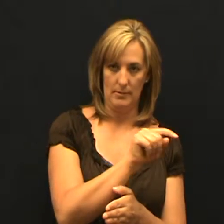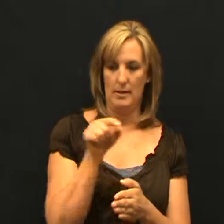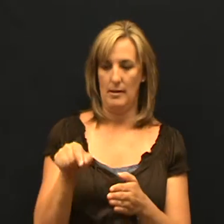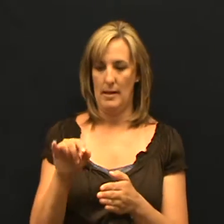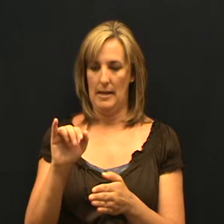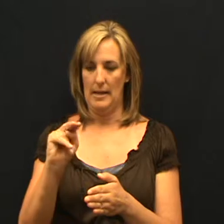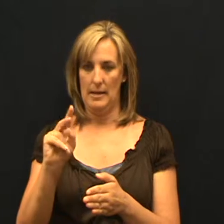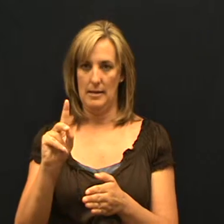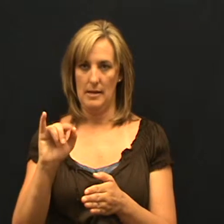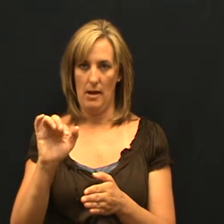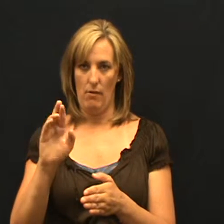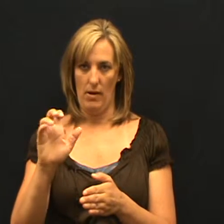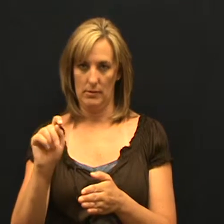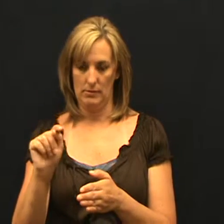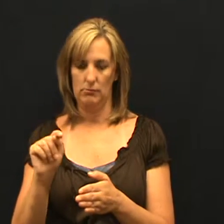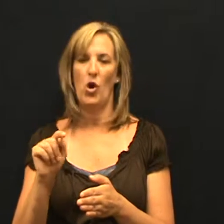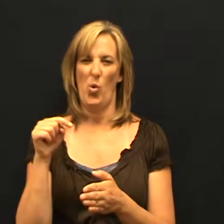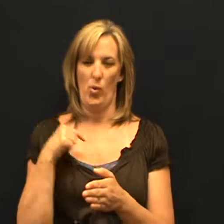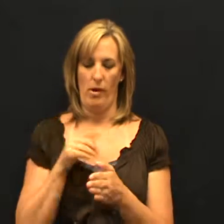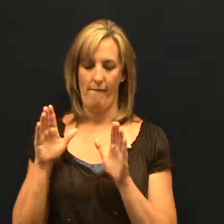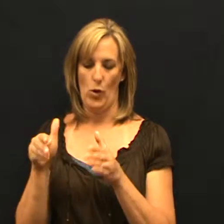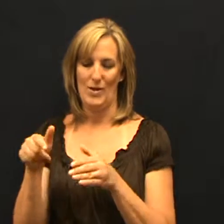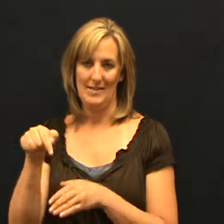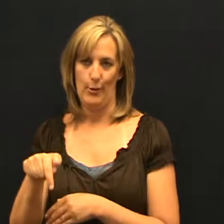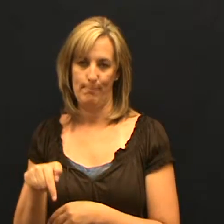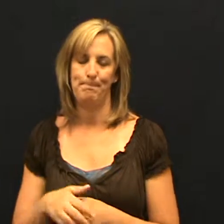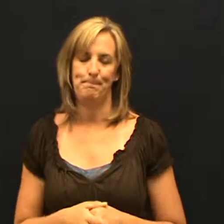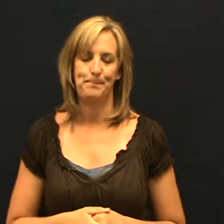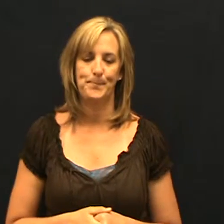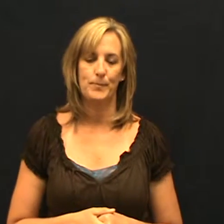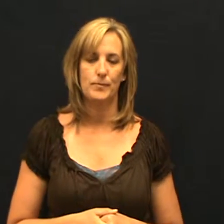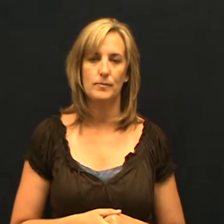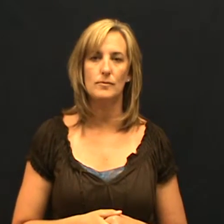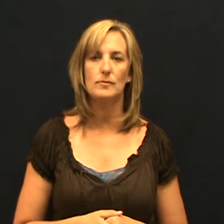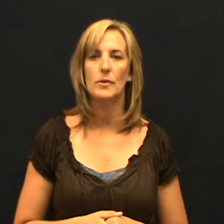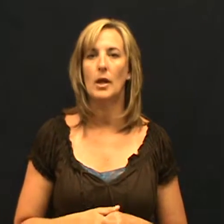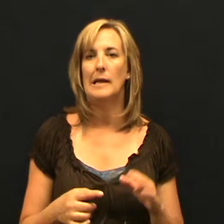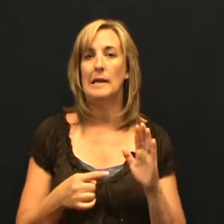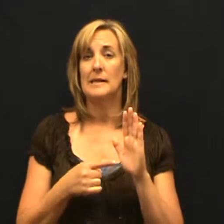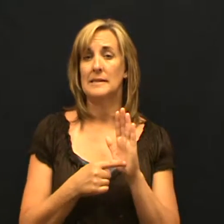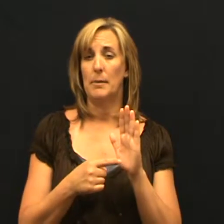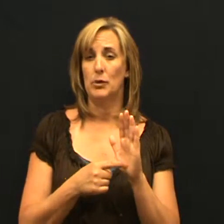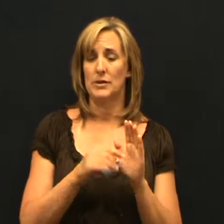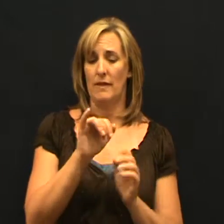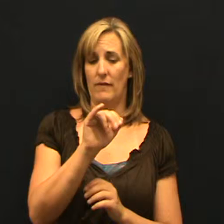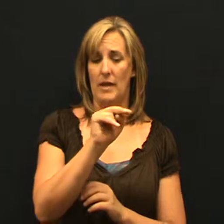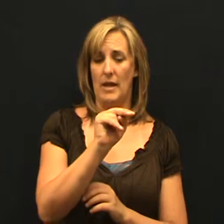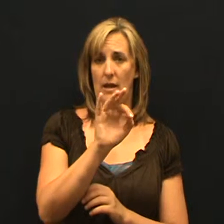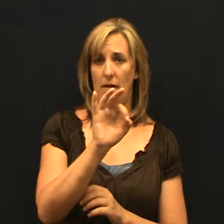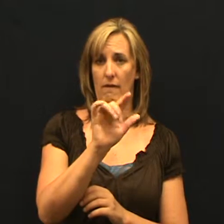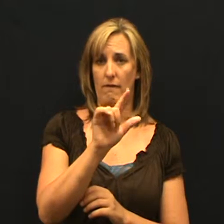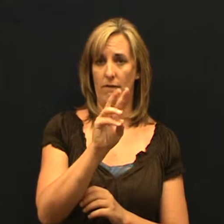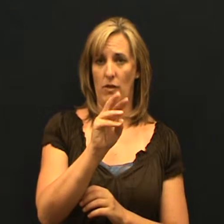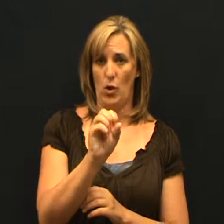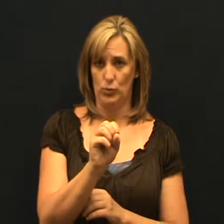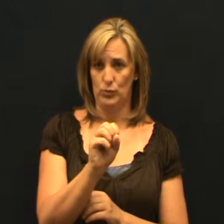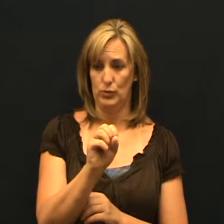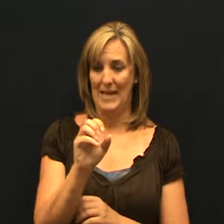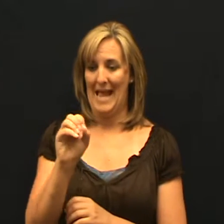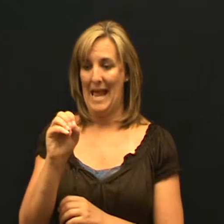And for investing activities, these are examples of inflows and outflows. And remember, when we say investing activities in the statement of cash